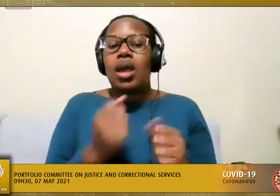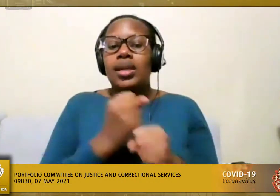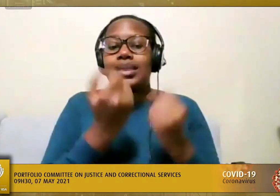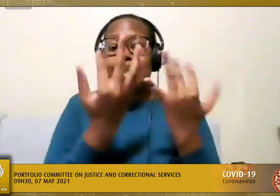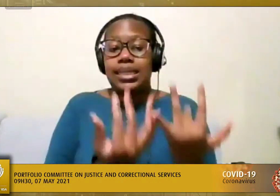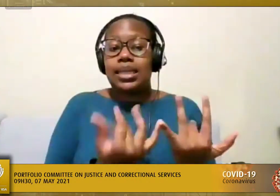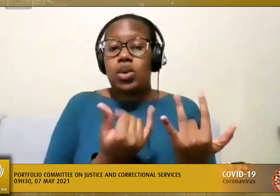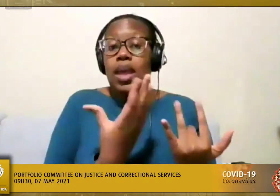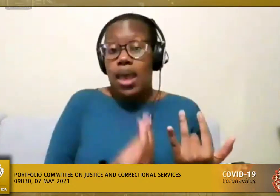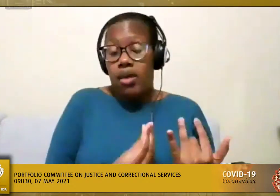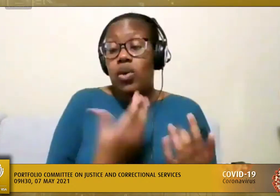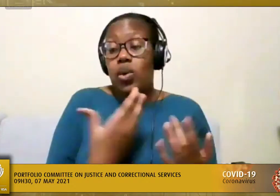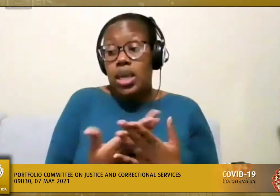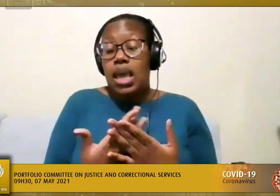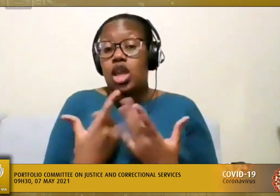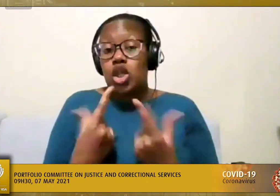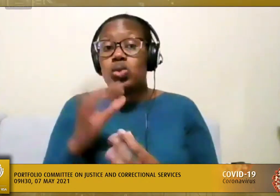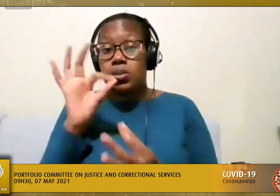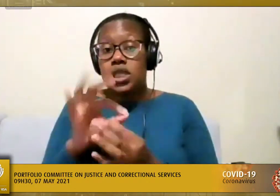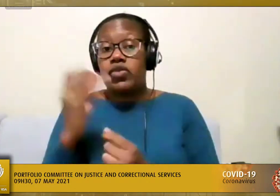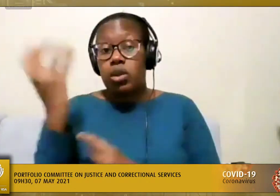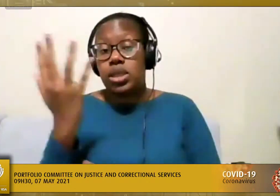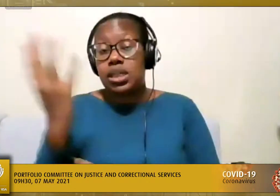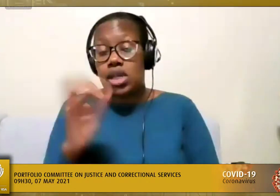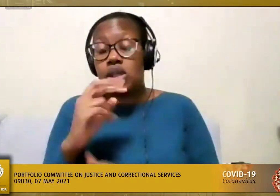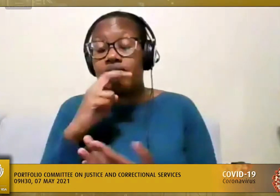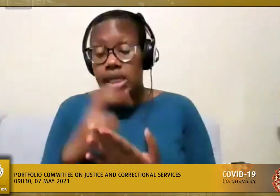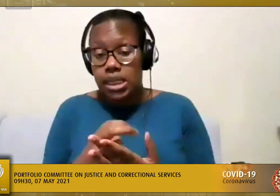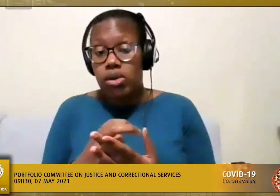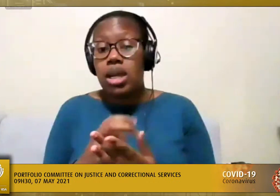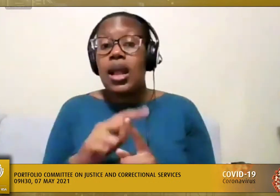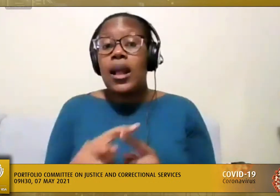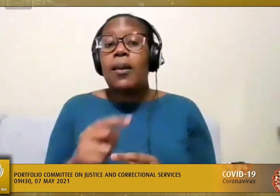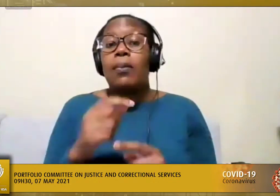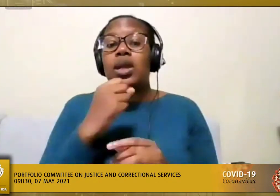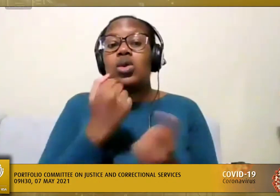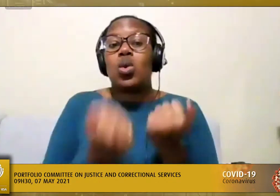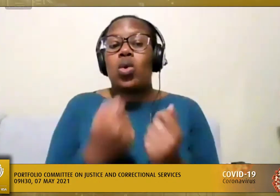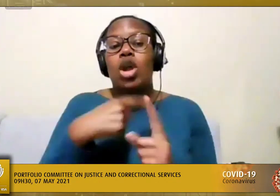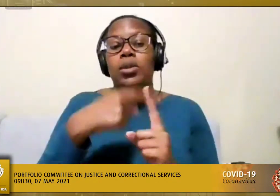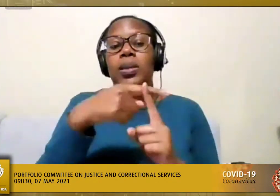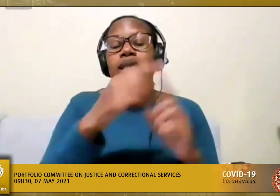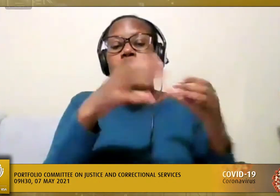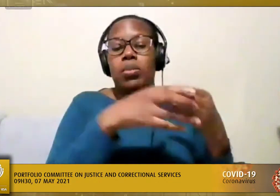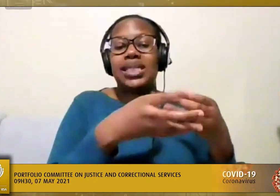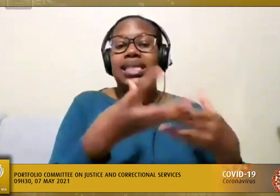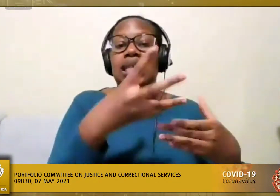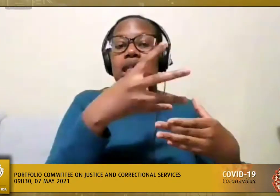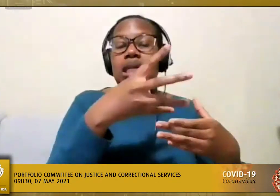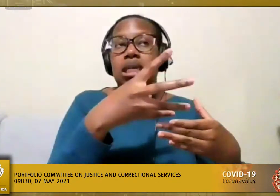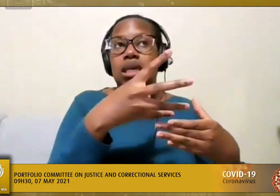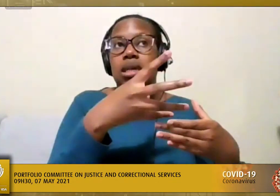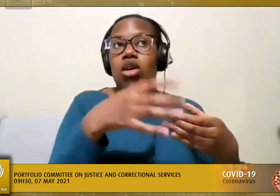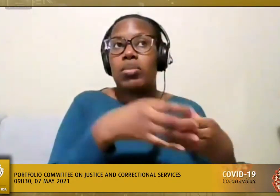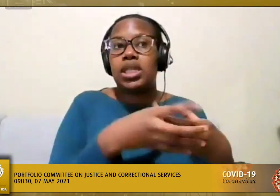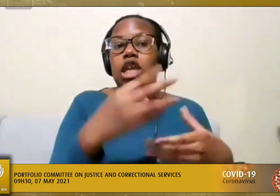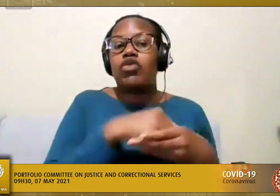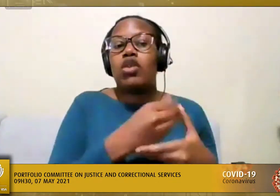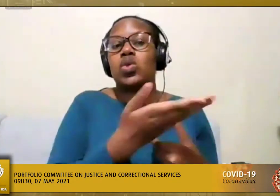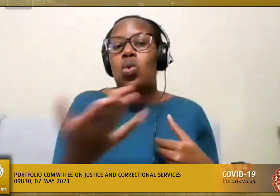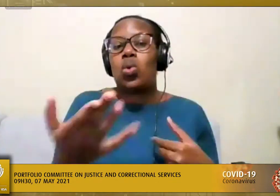and we can come and do a specific presentation if need be the code optimization committee is is sort of involving all the